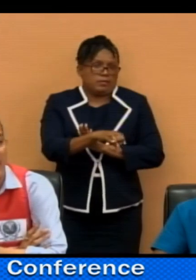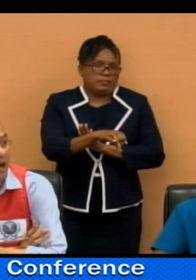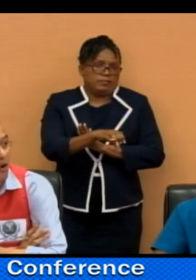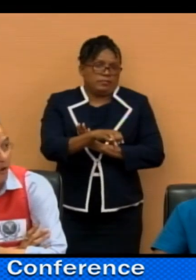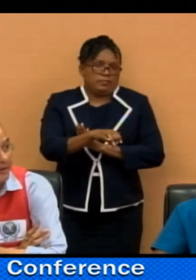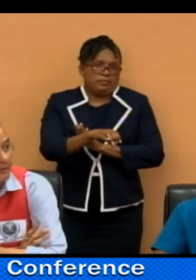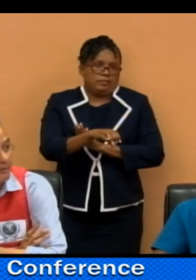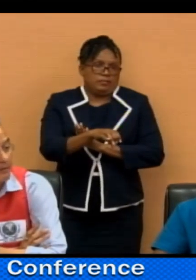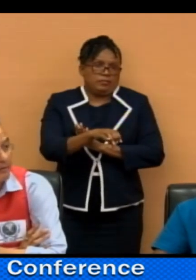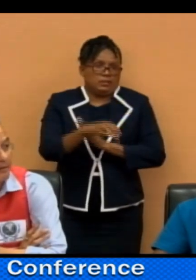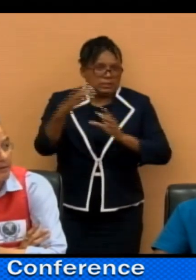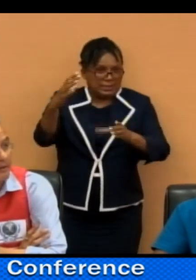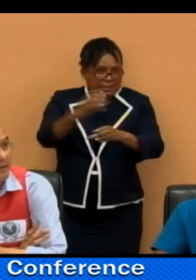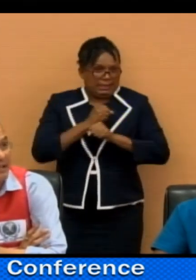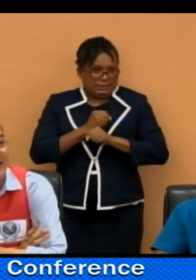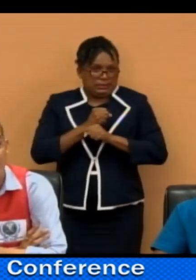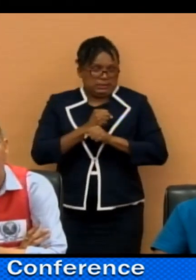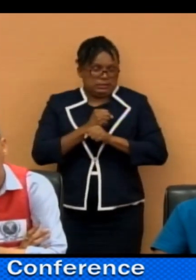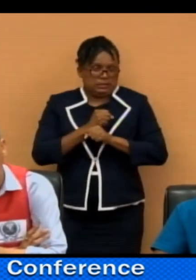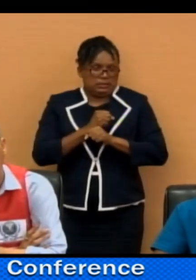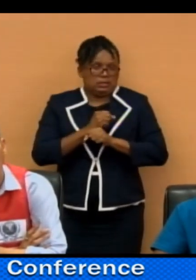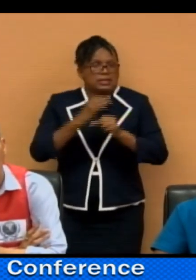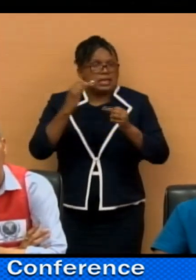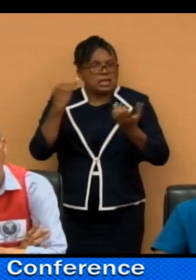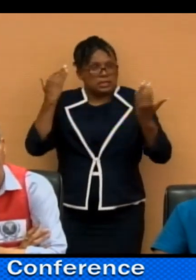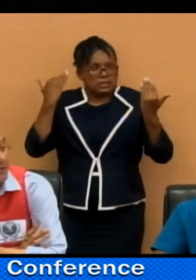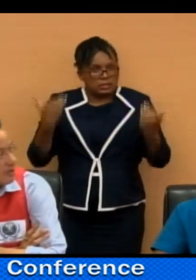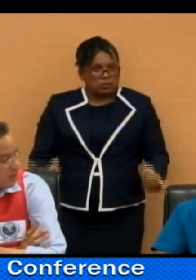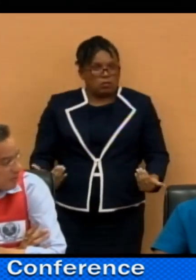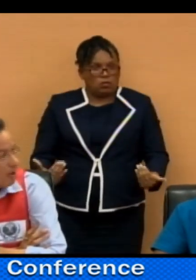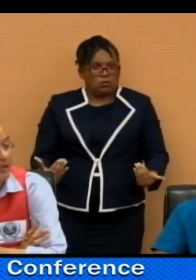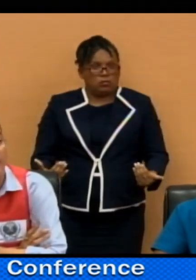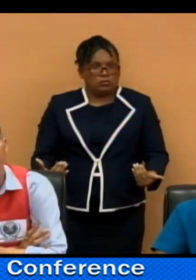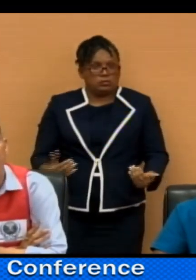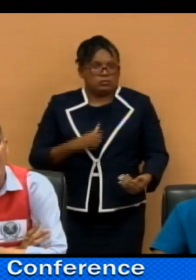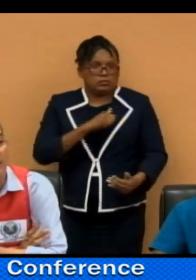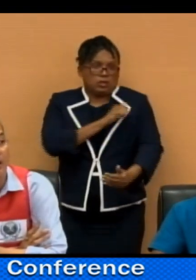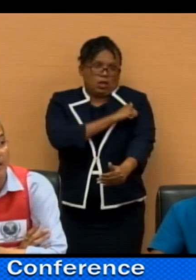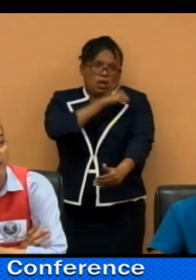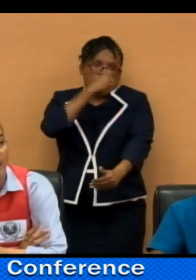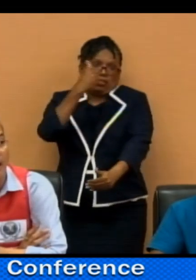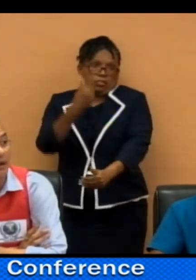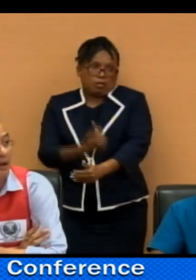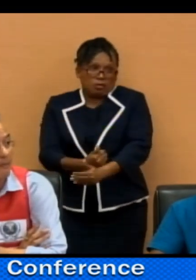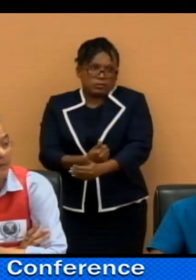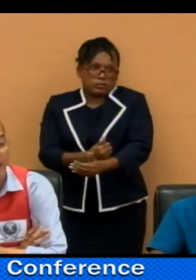and they are caught. It is now, based on the authority of the sanitary,